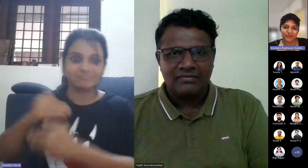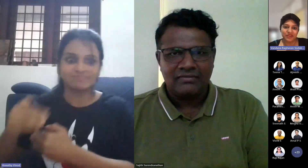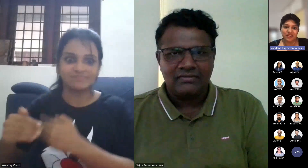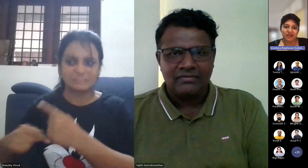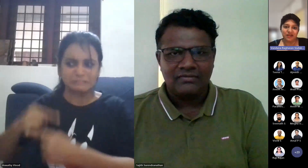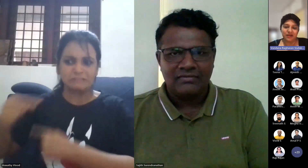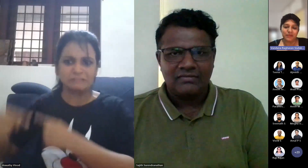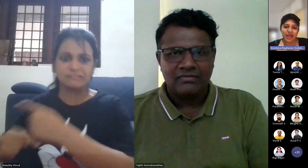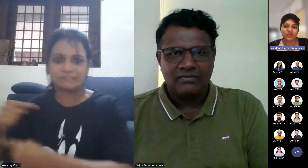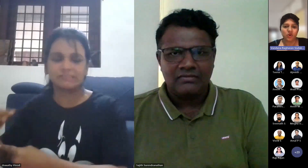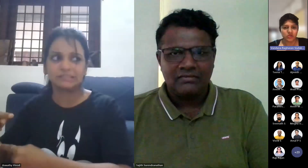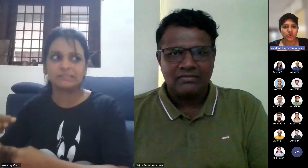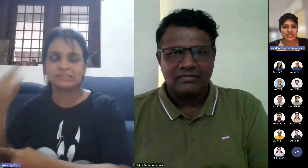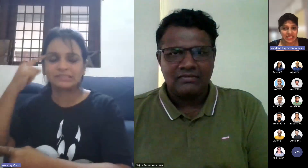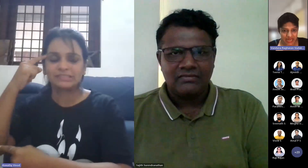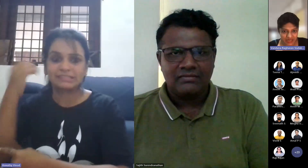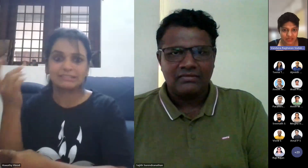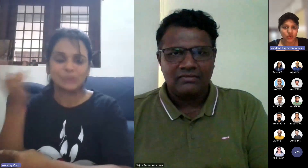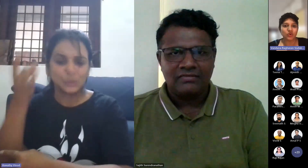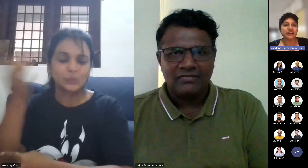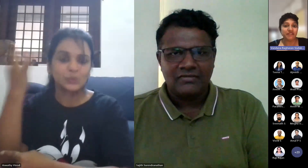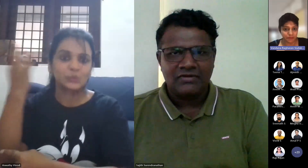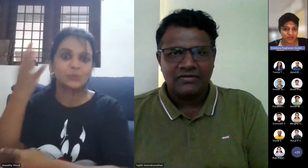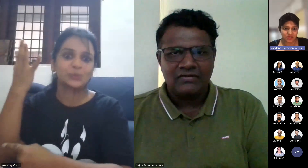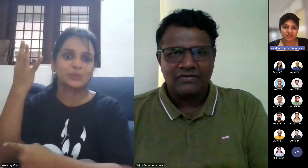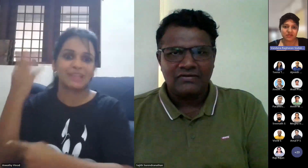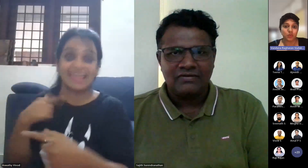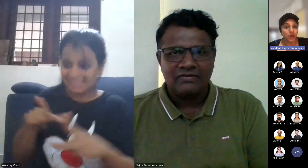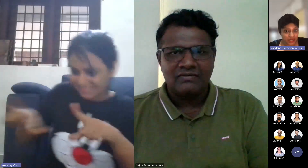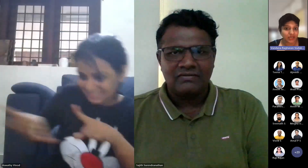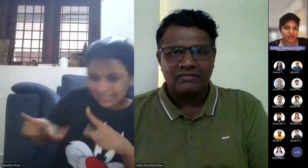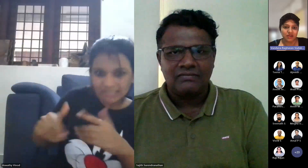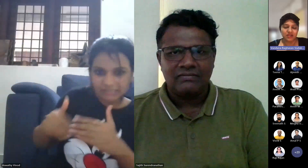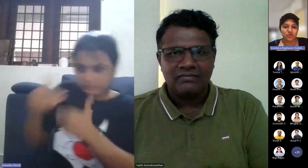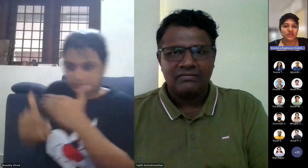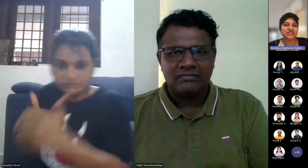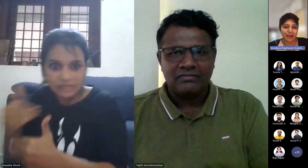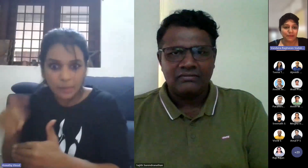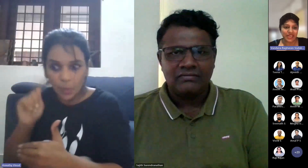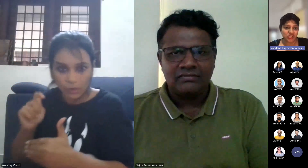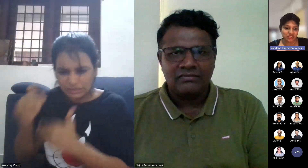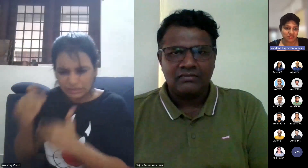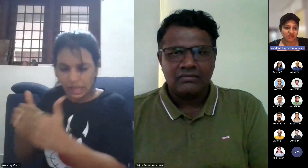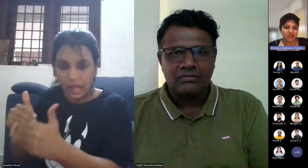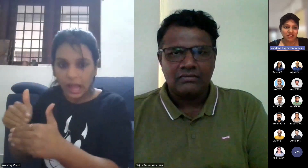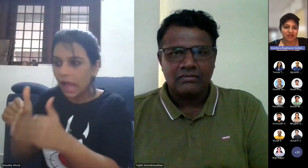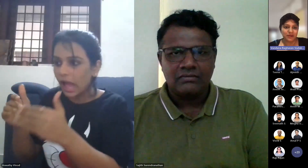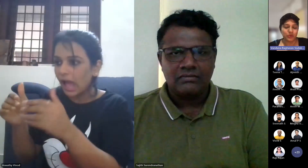regularly, and also as designers or developers working towards